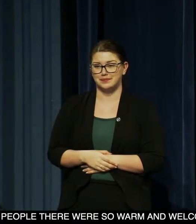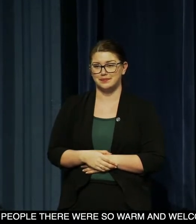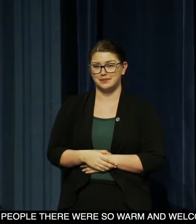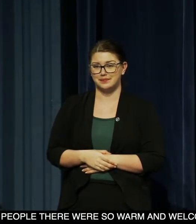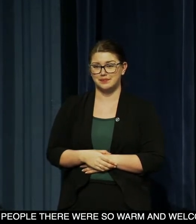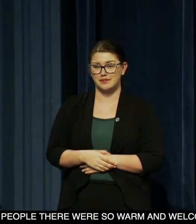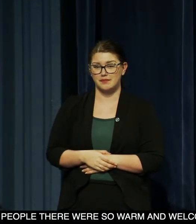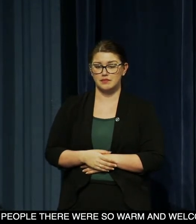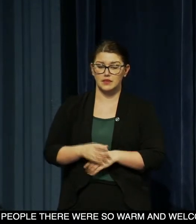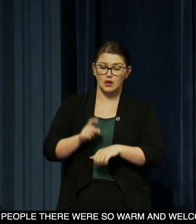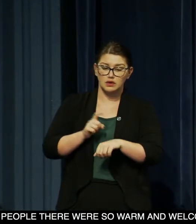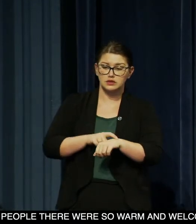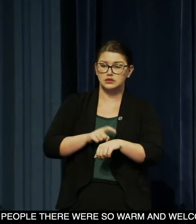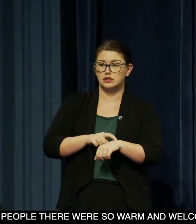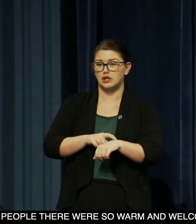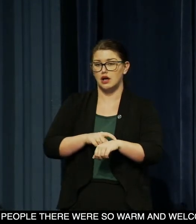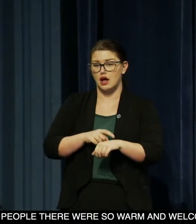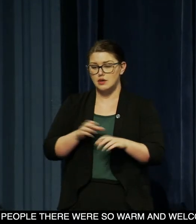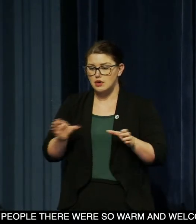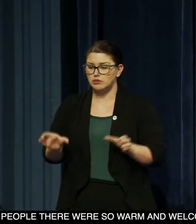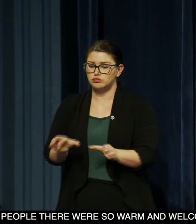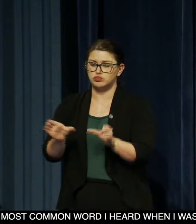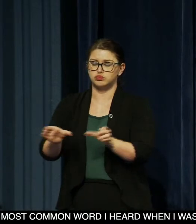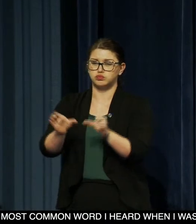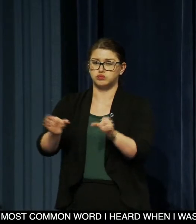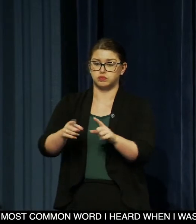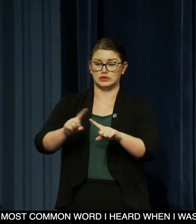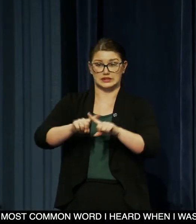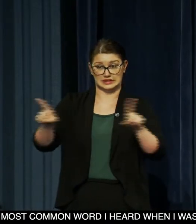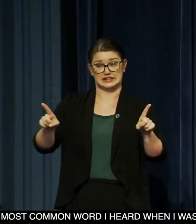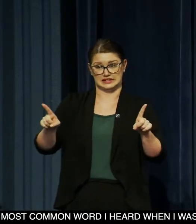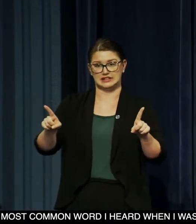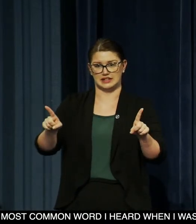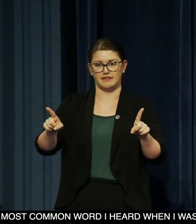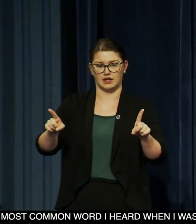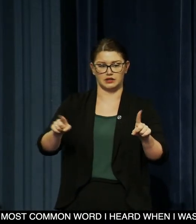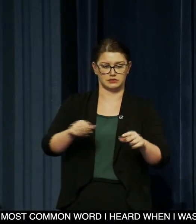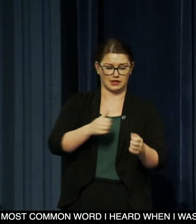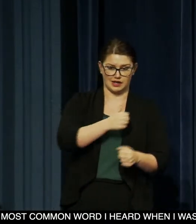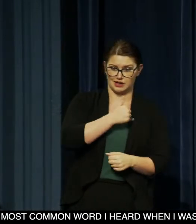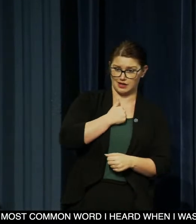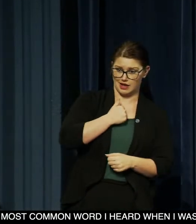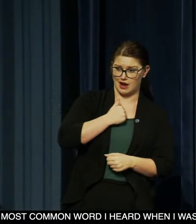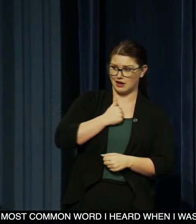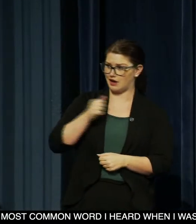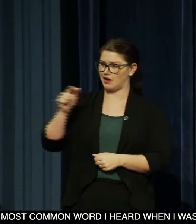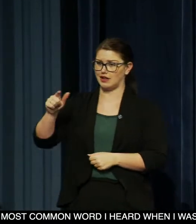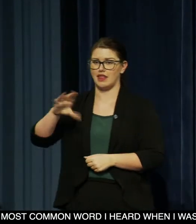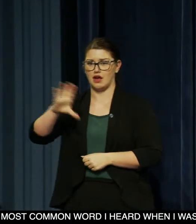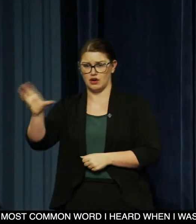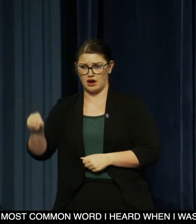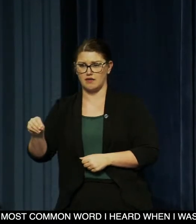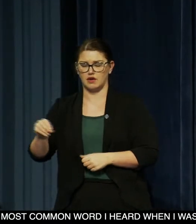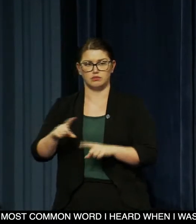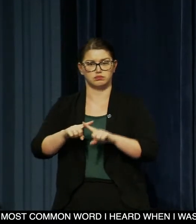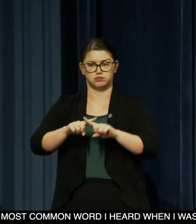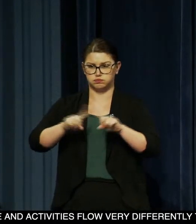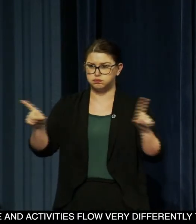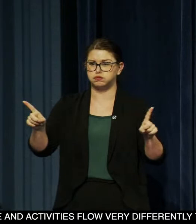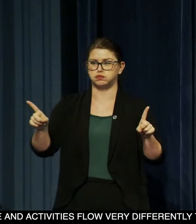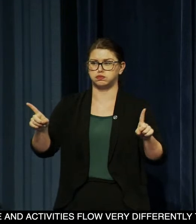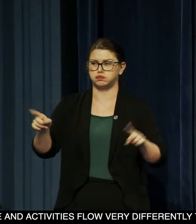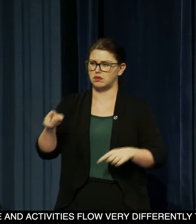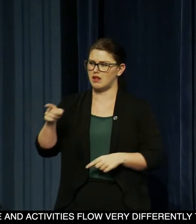Time and activities flow very differently there than they do here in Canada. Instead of rushing around from one activity to